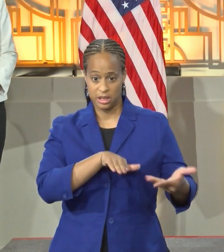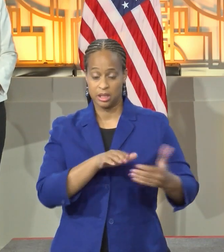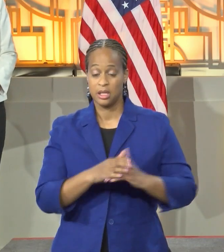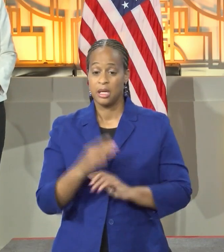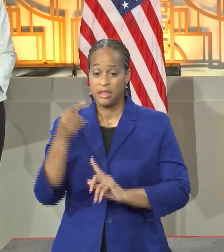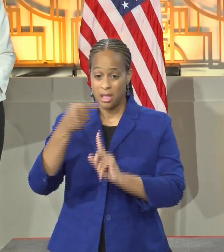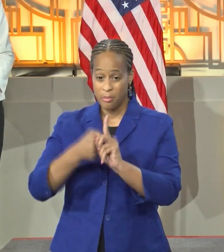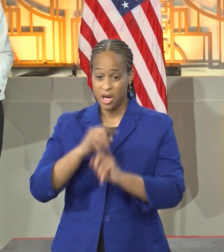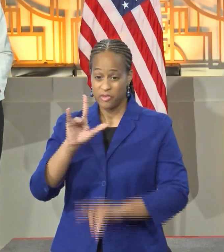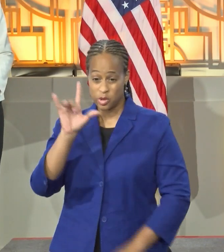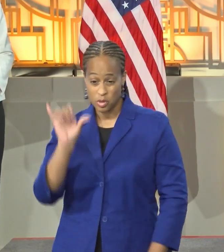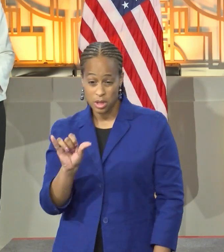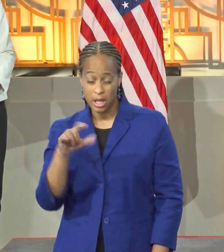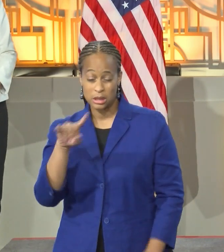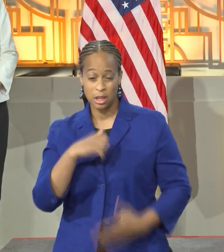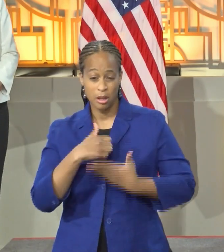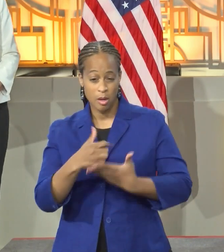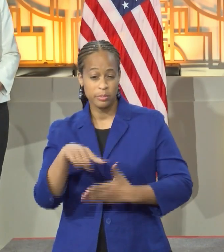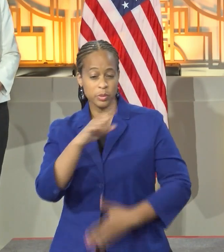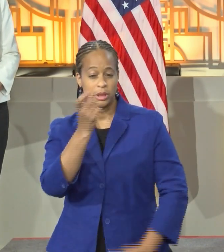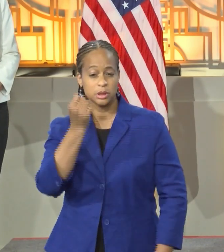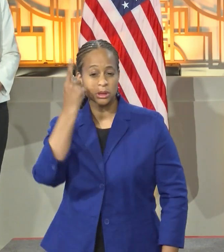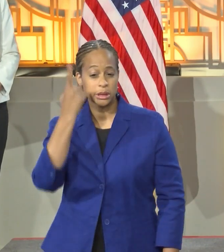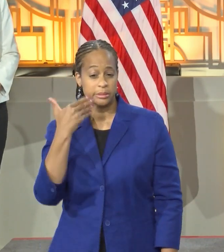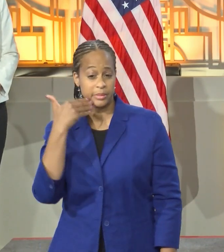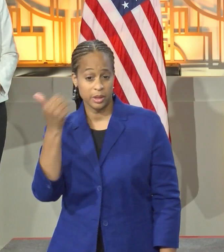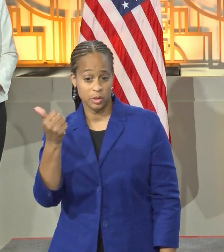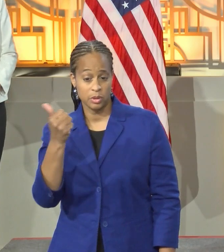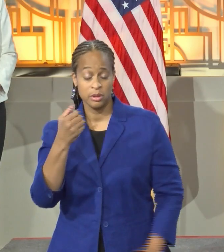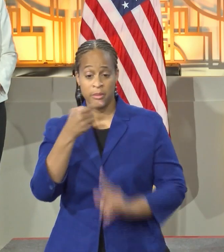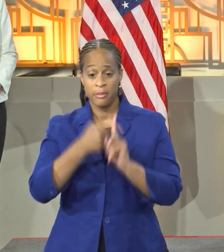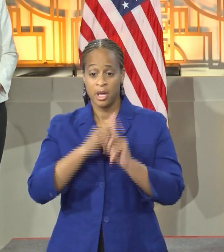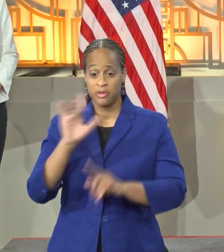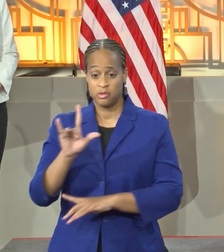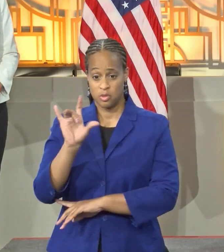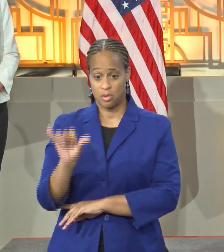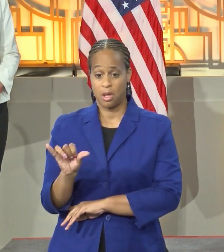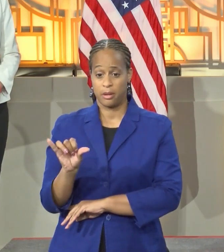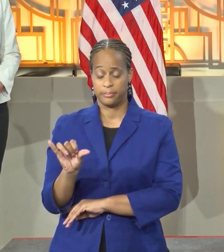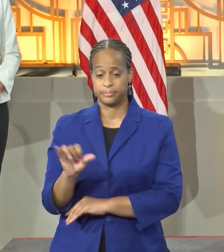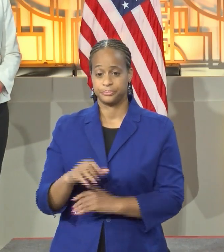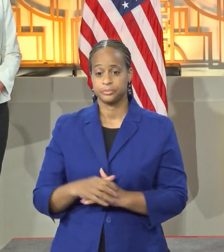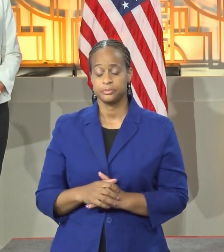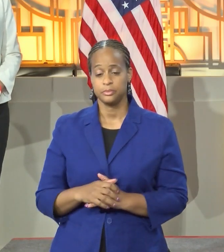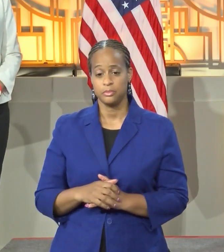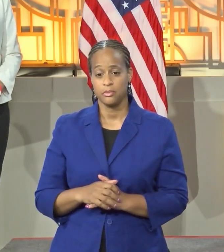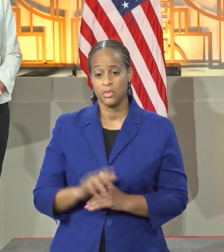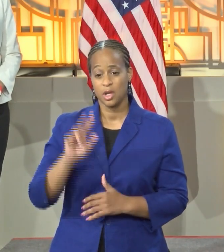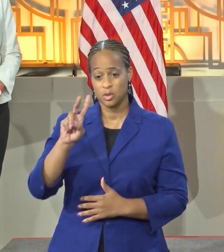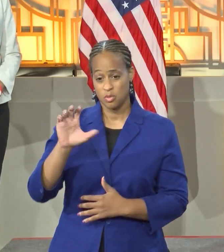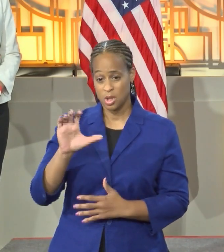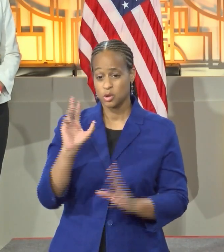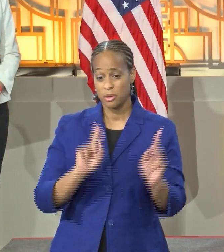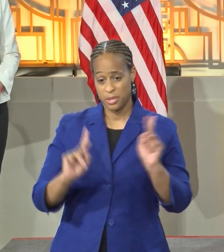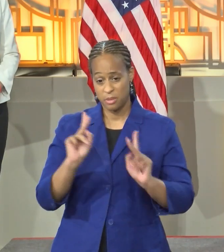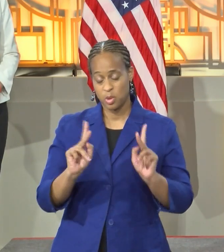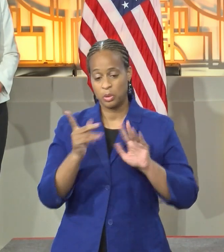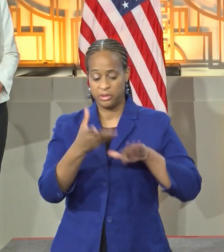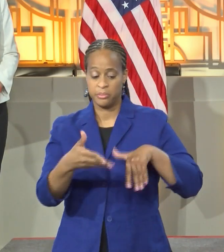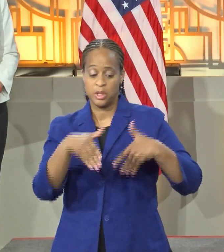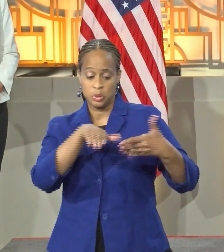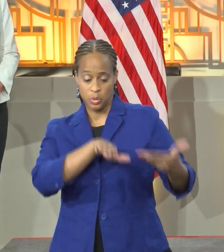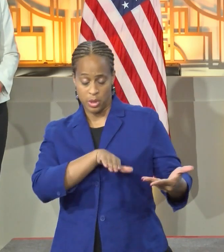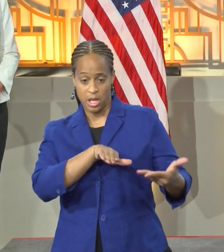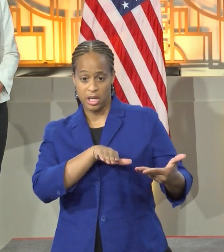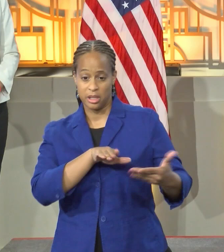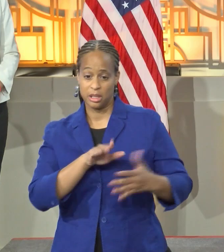of July, to put it in some perspective, in the month of July alone, 200 people have died